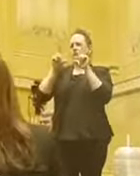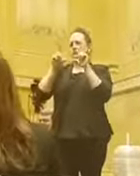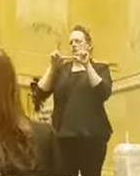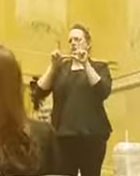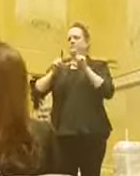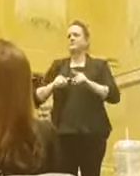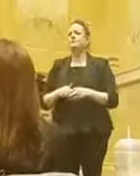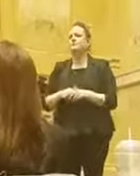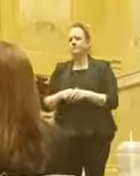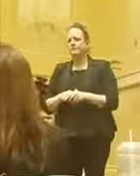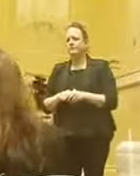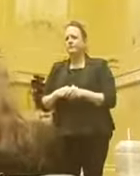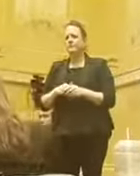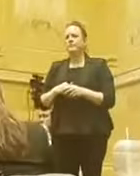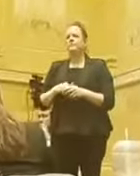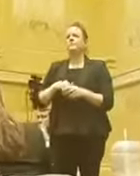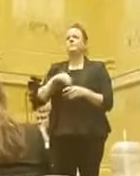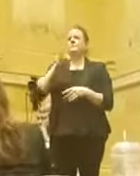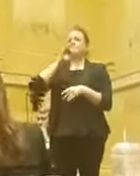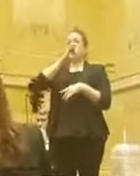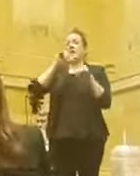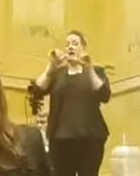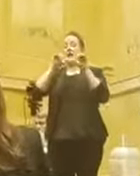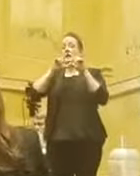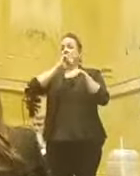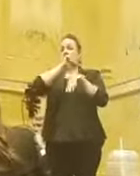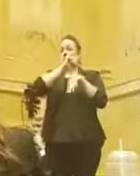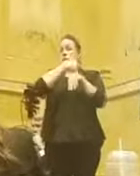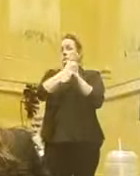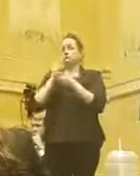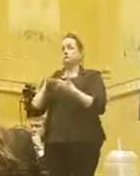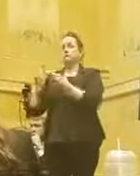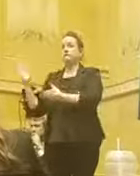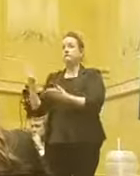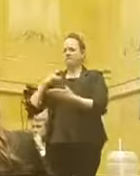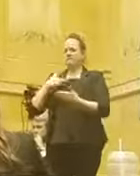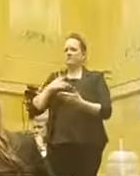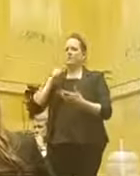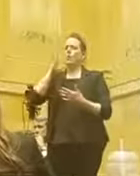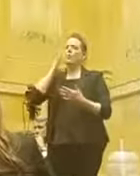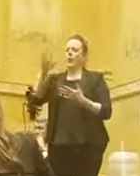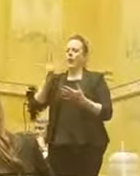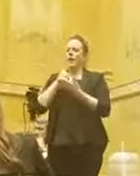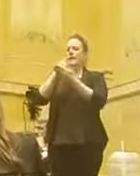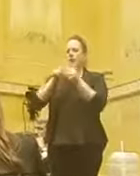leveling in the new proposal, which would help us to maintain a greater number of interpreters.